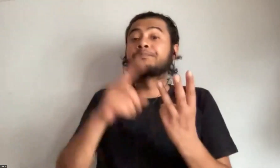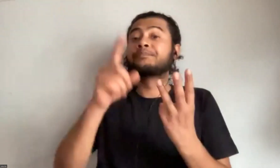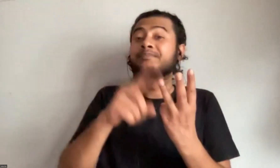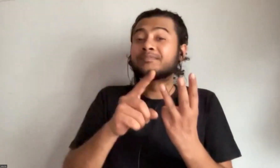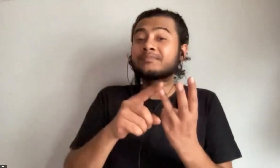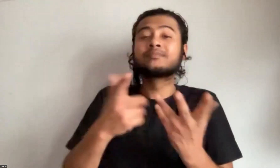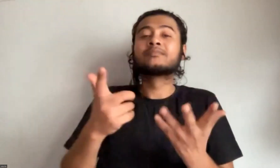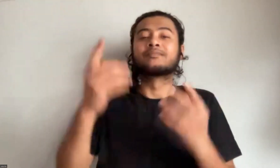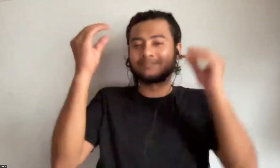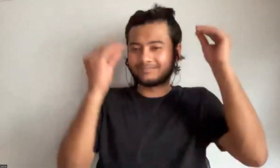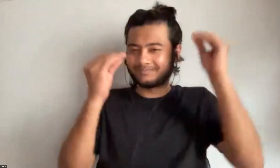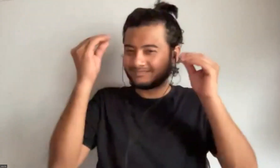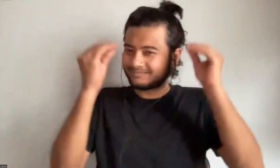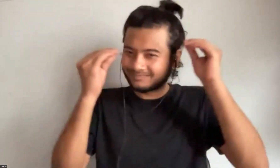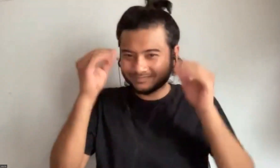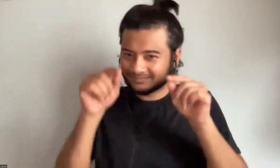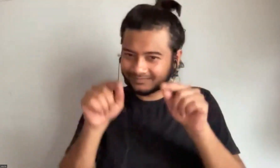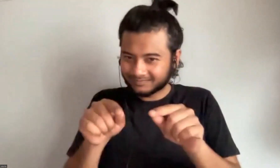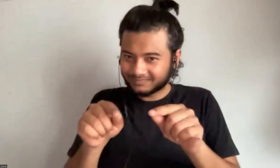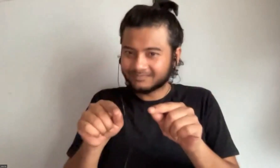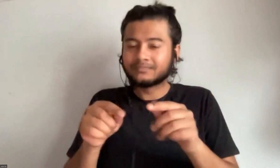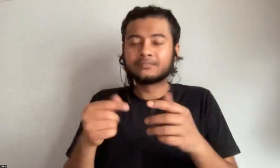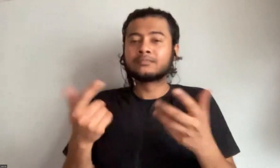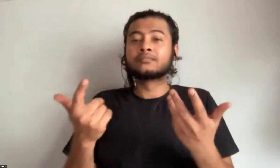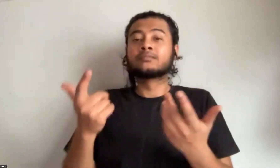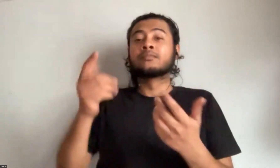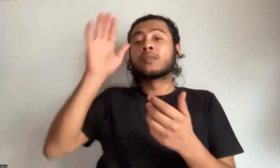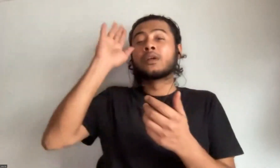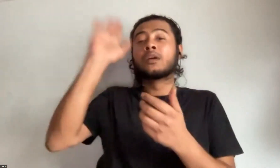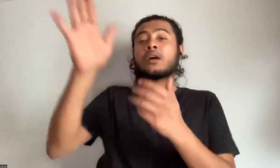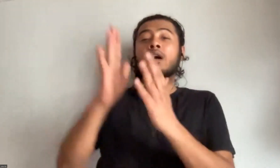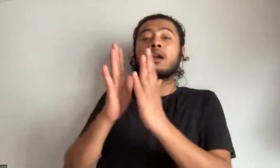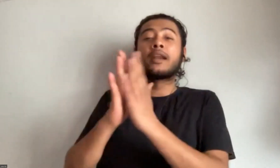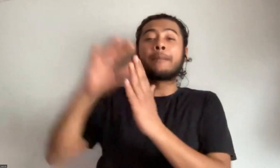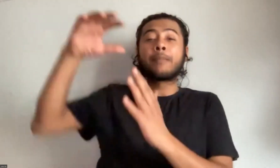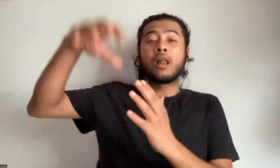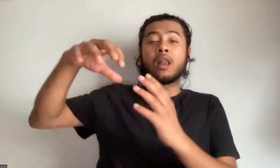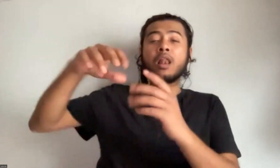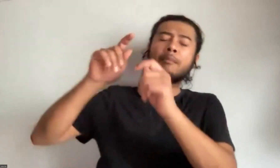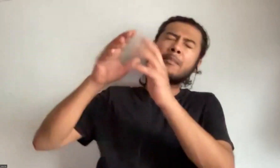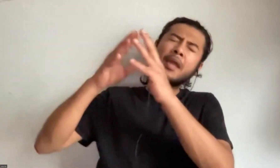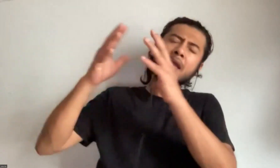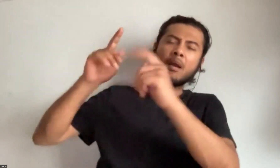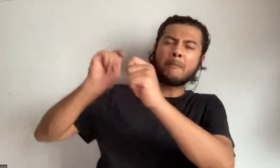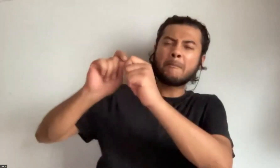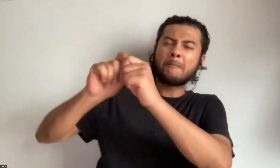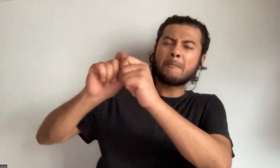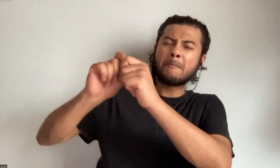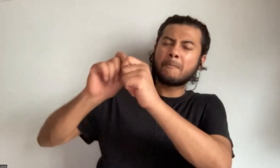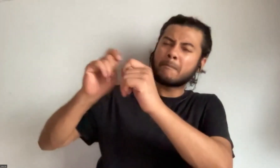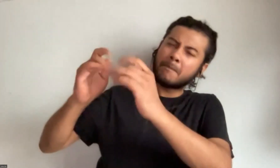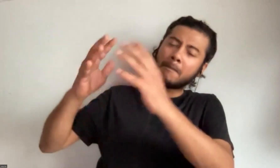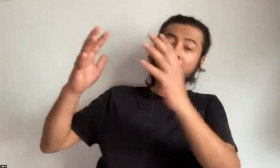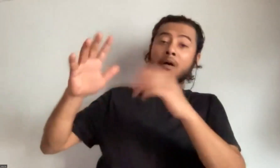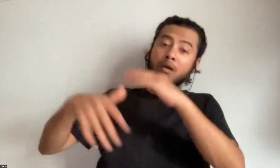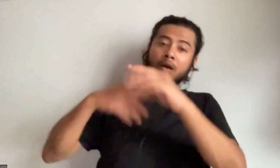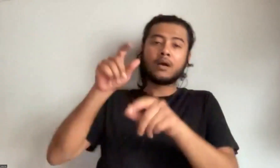there will be idol in the temple, and people will be doing very, very elaborate worship. So we have discussed in our past classes that in